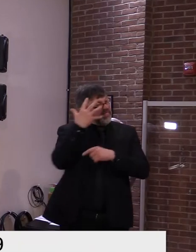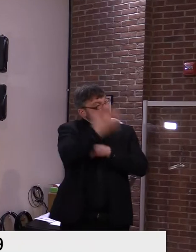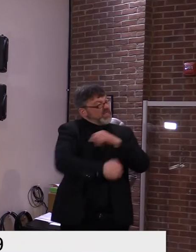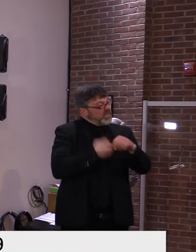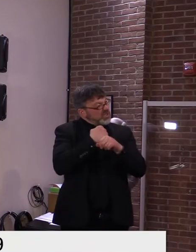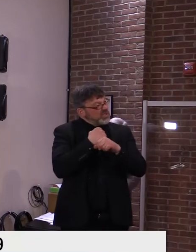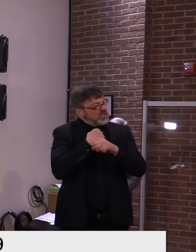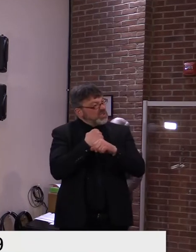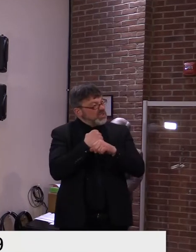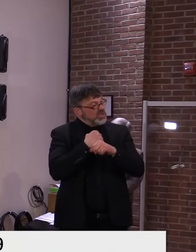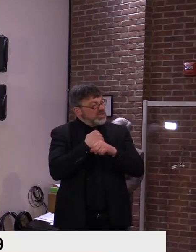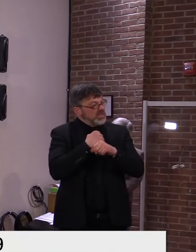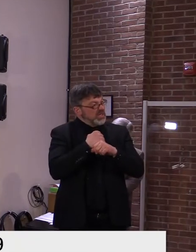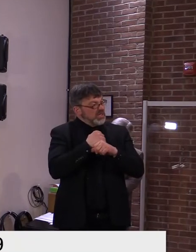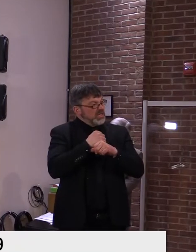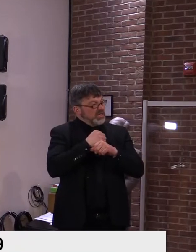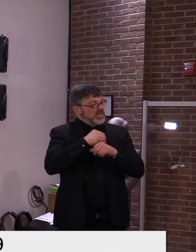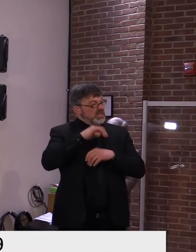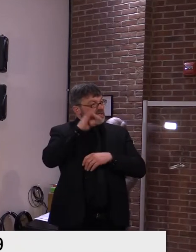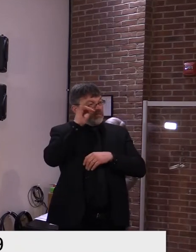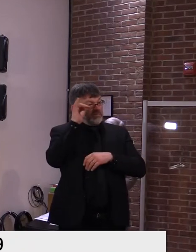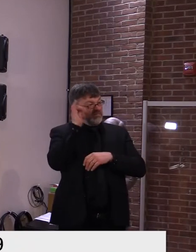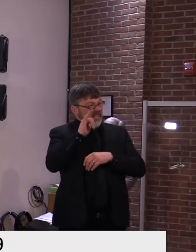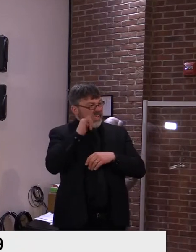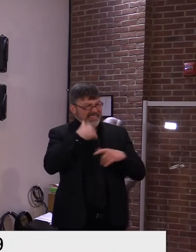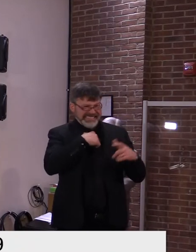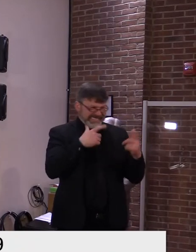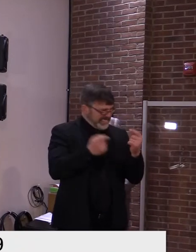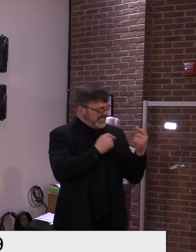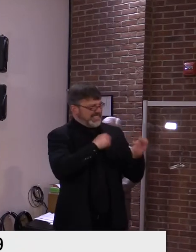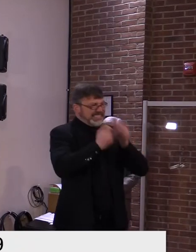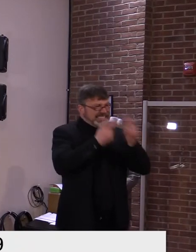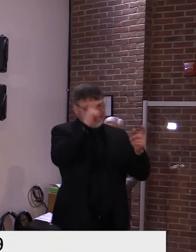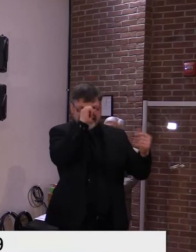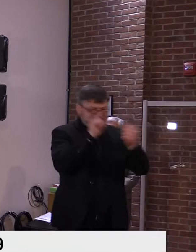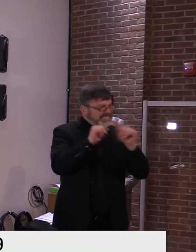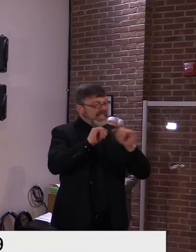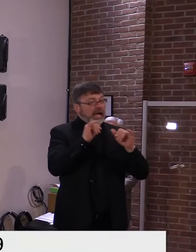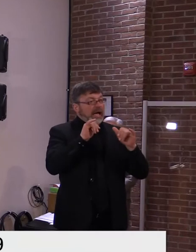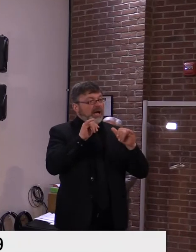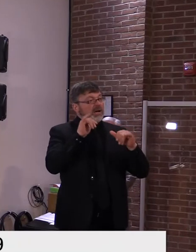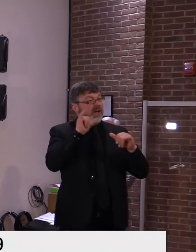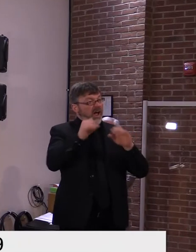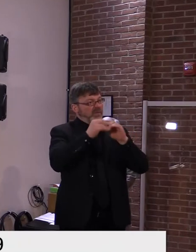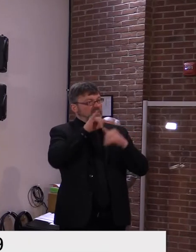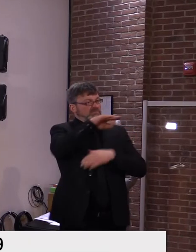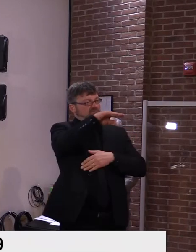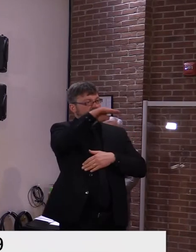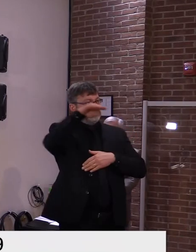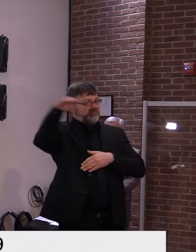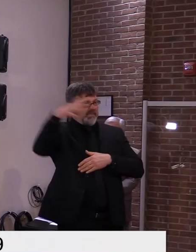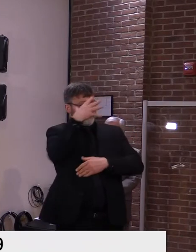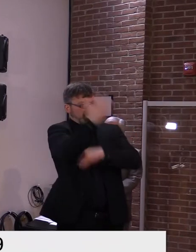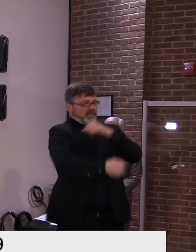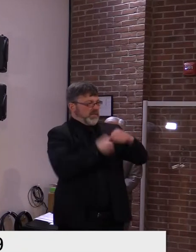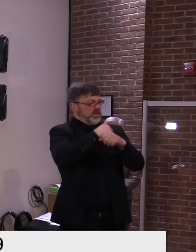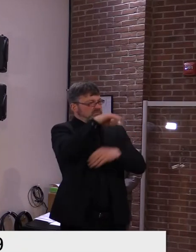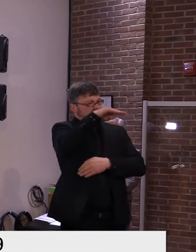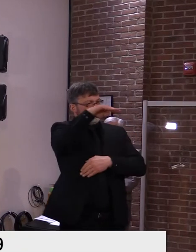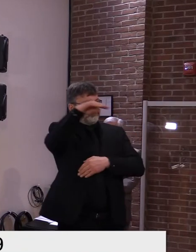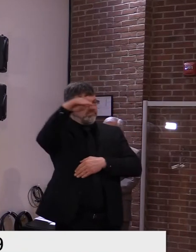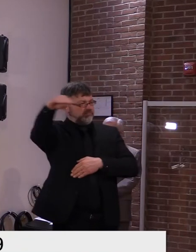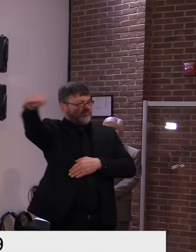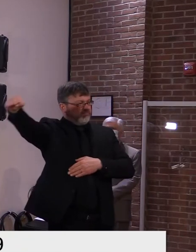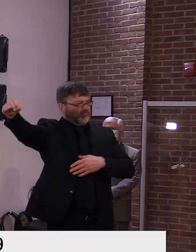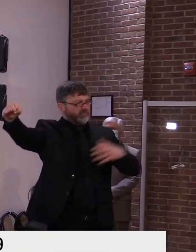stay stable or go up a little. A year ago, we had a marked decrease in the death